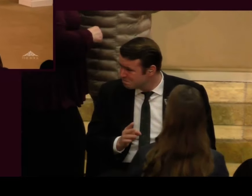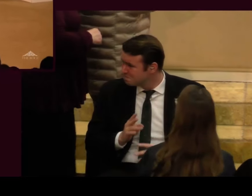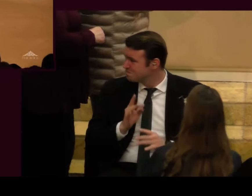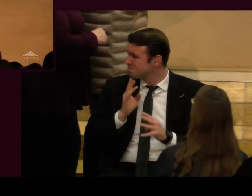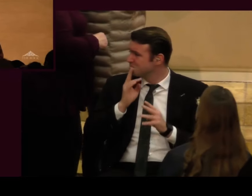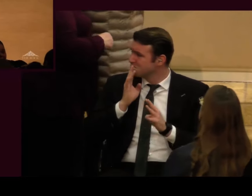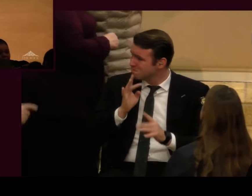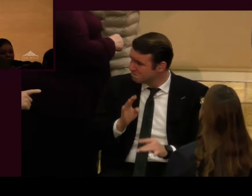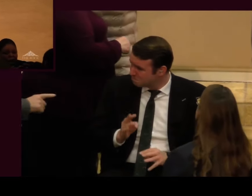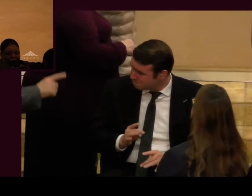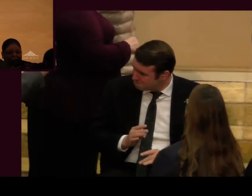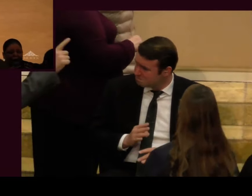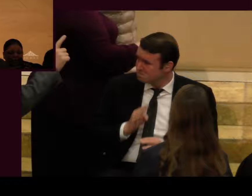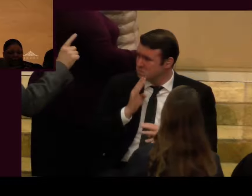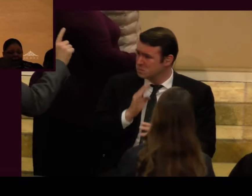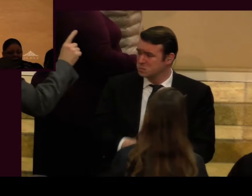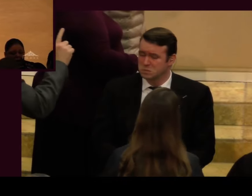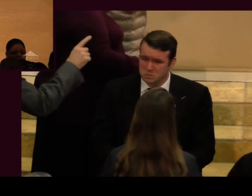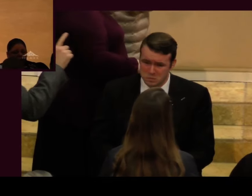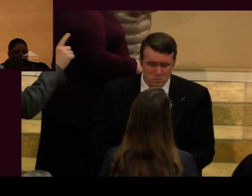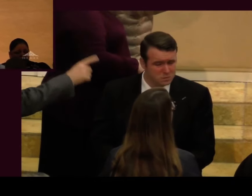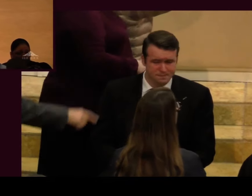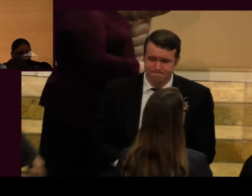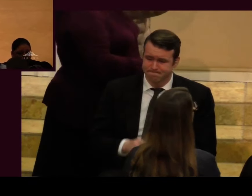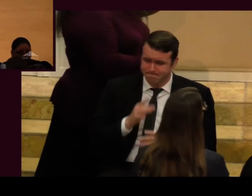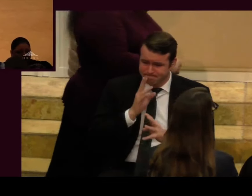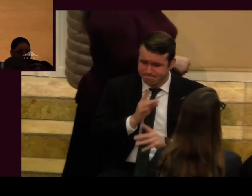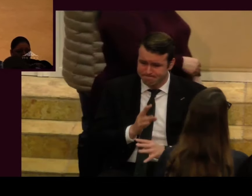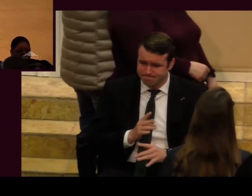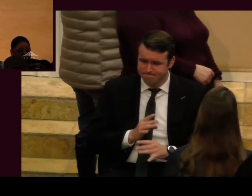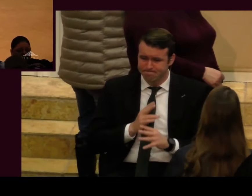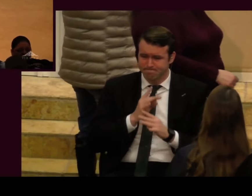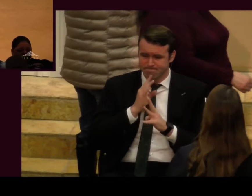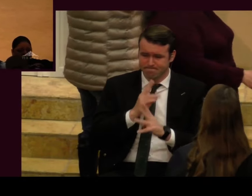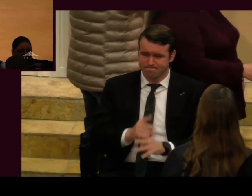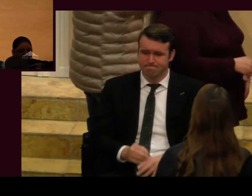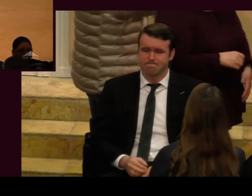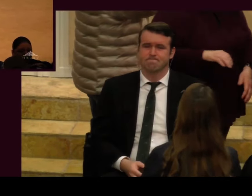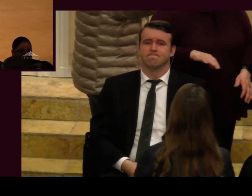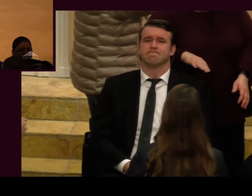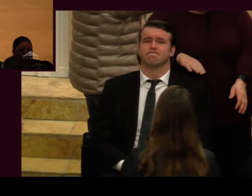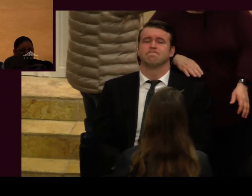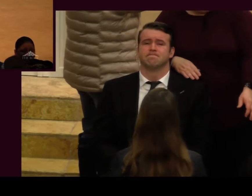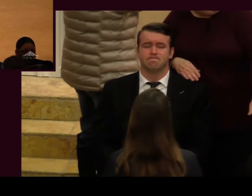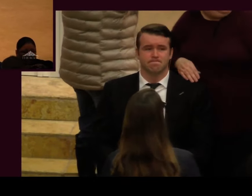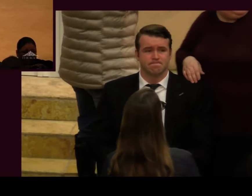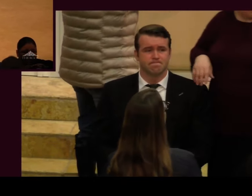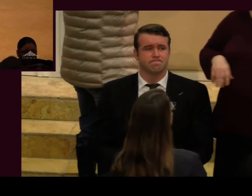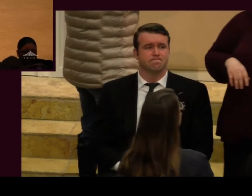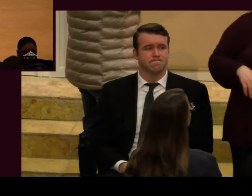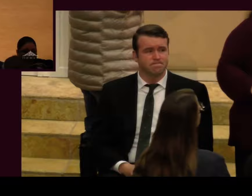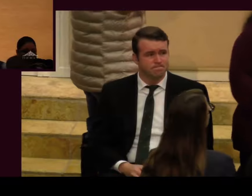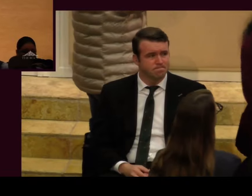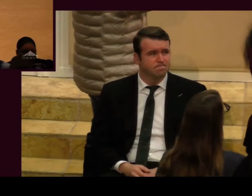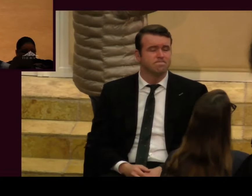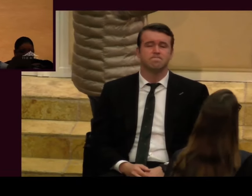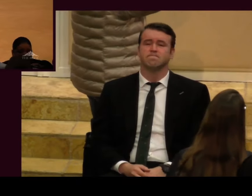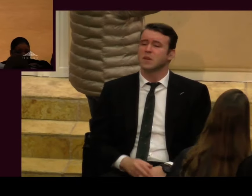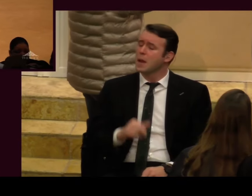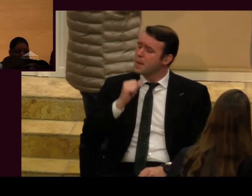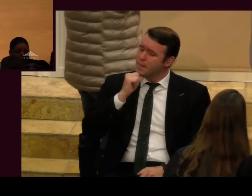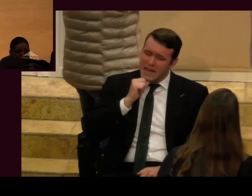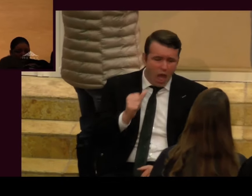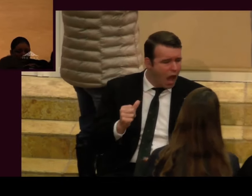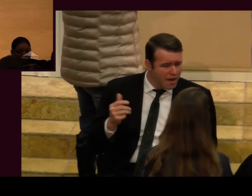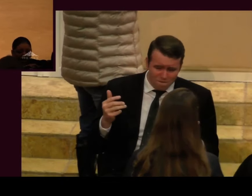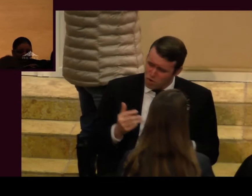Halamuria della Marianna yada da da bosaya. Shada da da da da da da da da da da da da da da da da da da. Come on, be